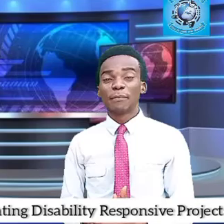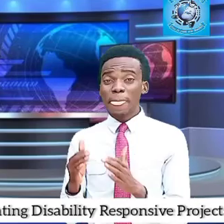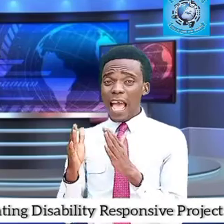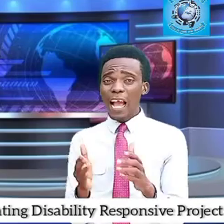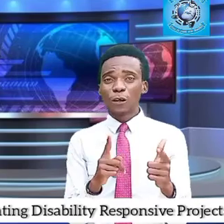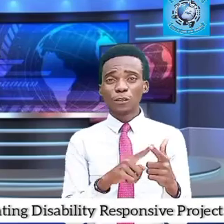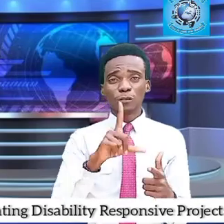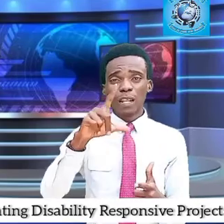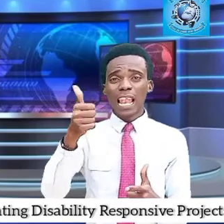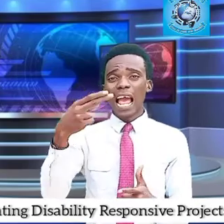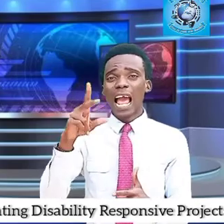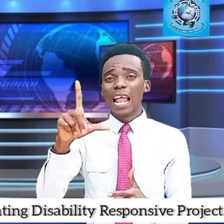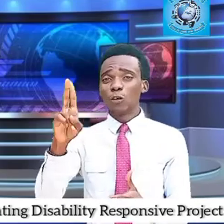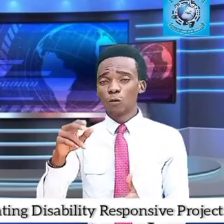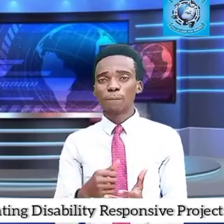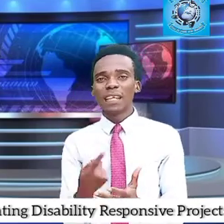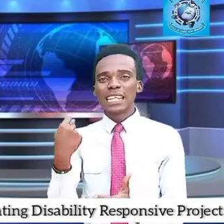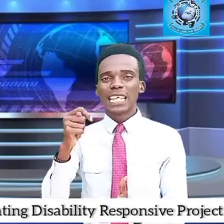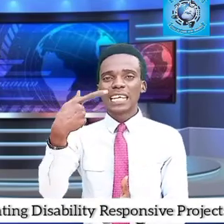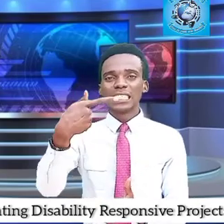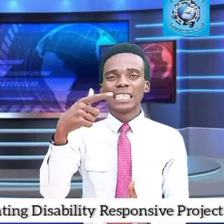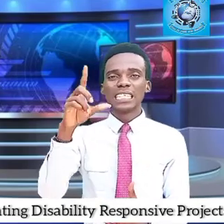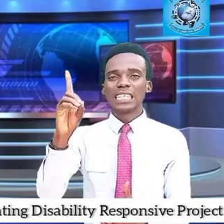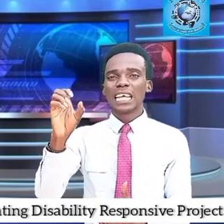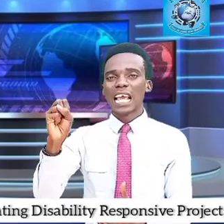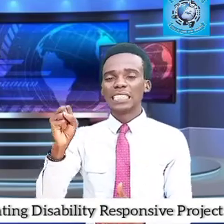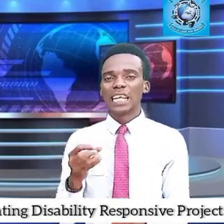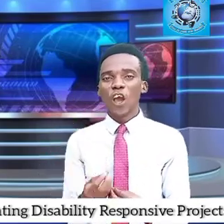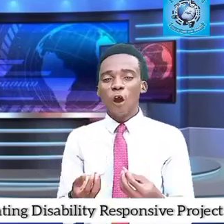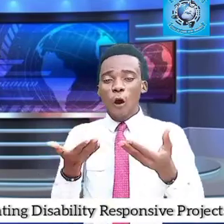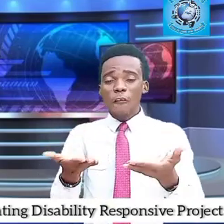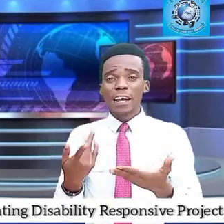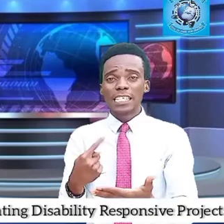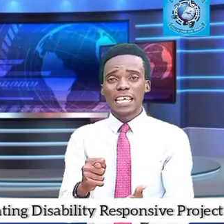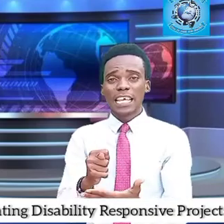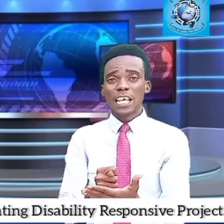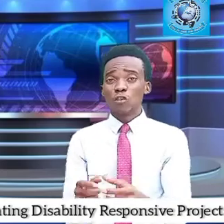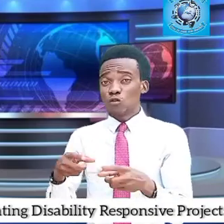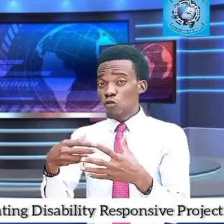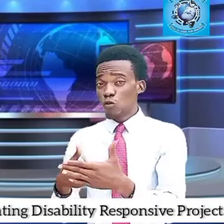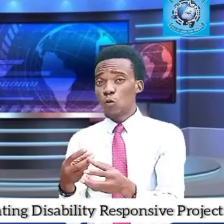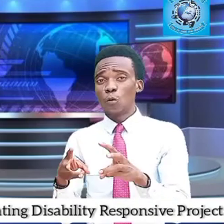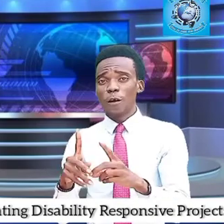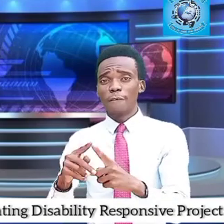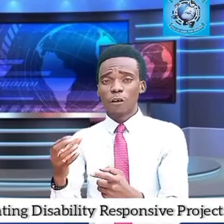According to Lalu, the GDS offers a concrete mechanism for collecting